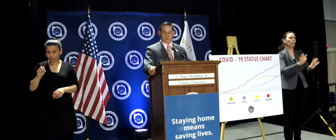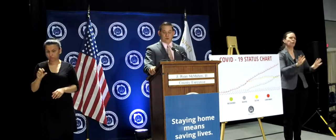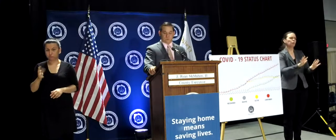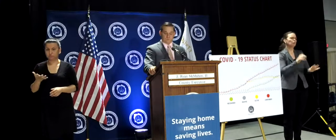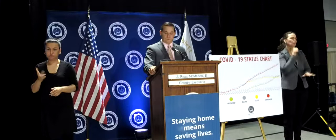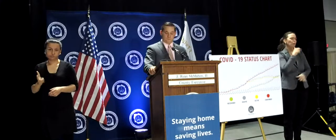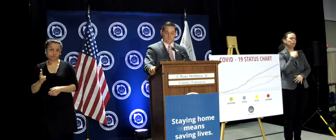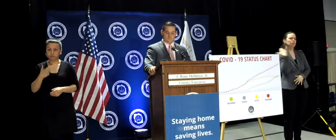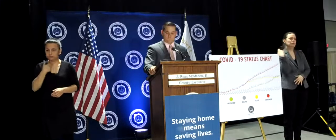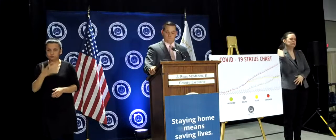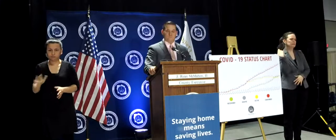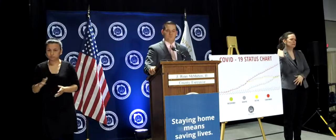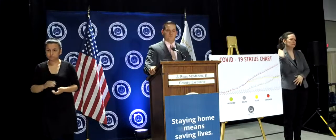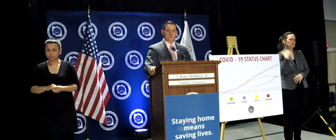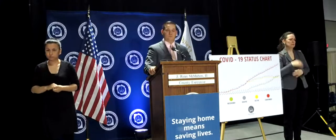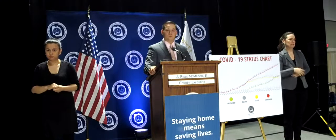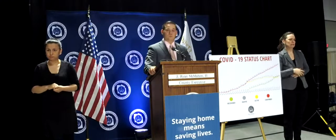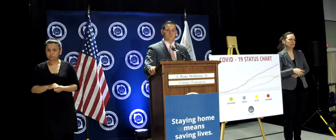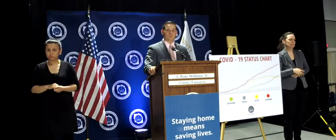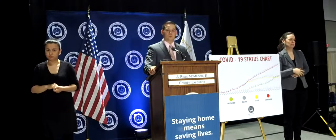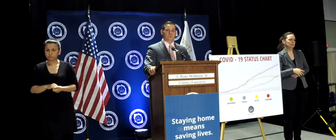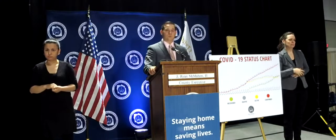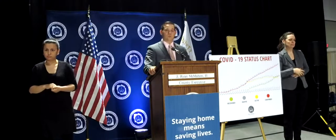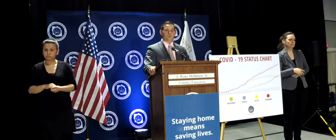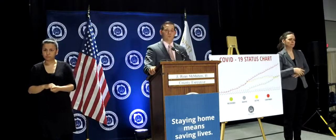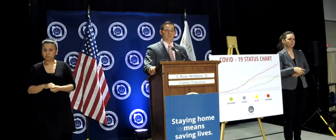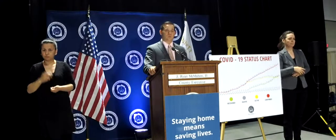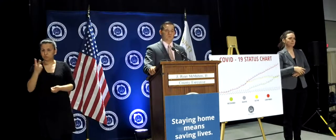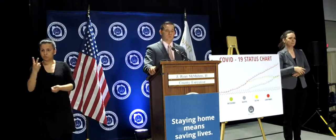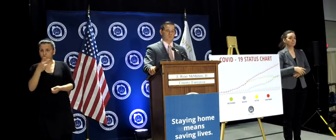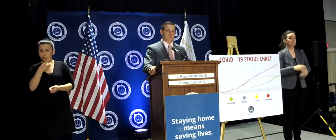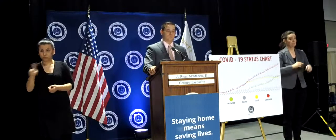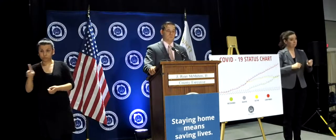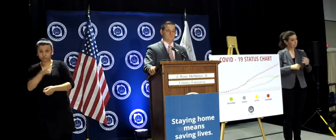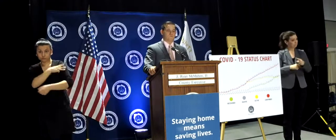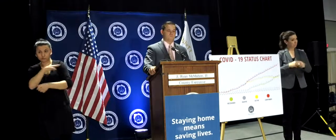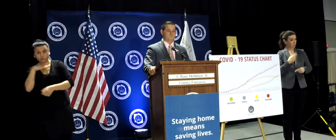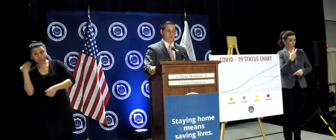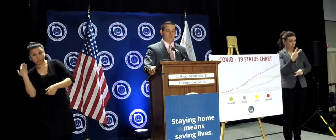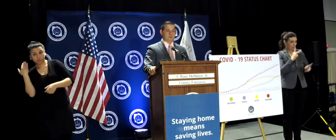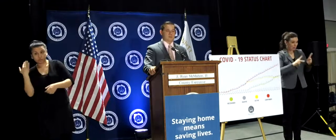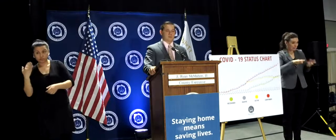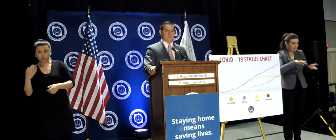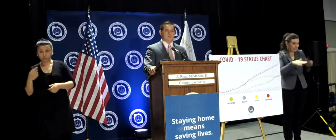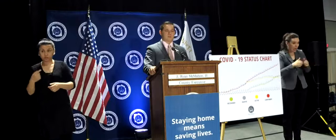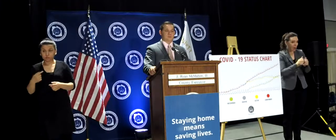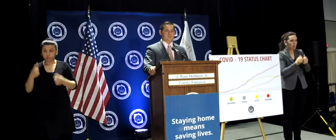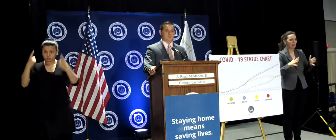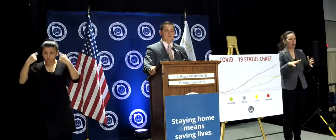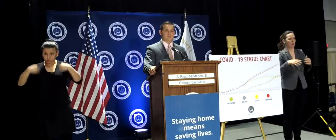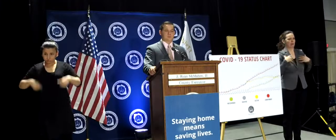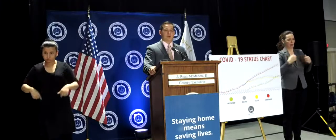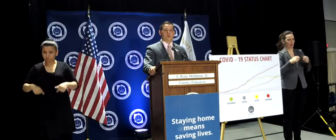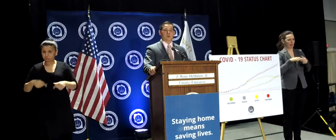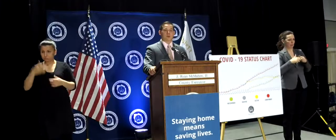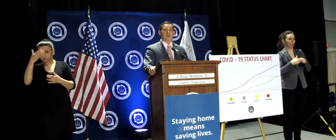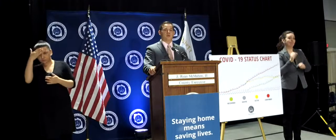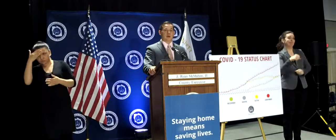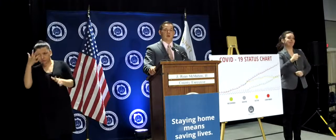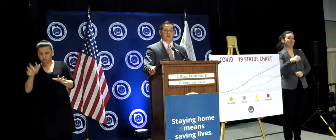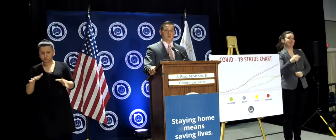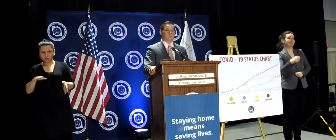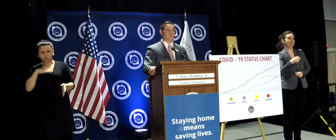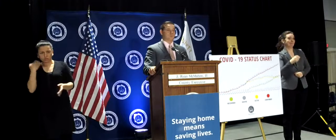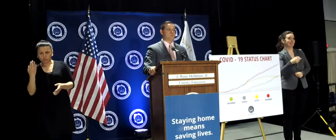conditions? Correct. And what would the pattern be among those 2? Why this took their life? Because this is a SOB of